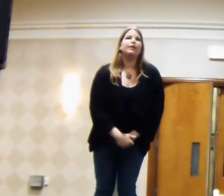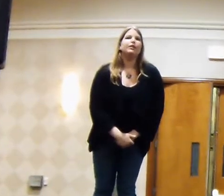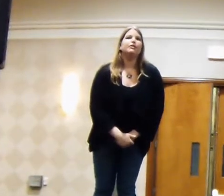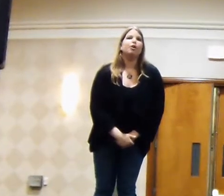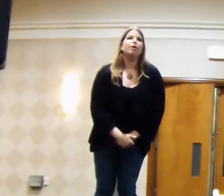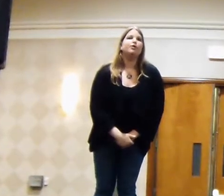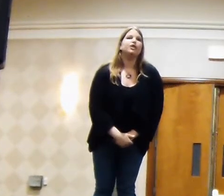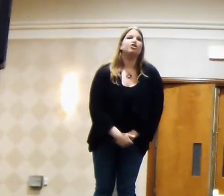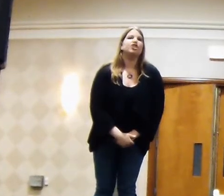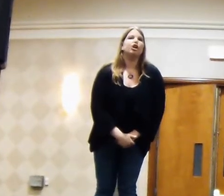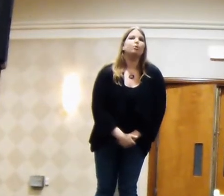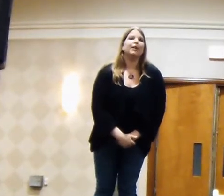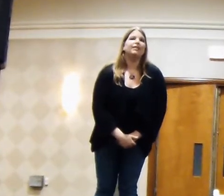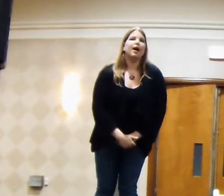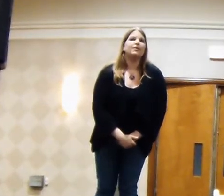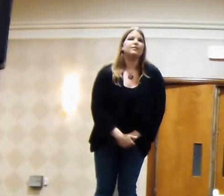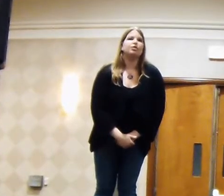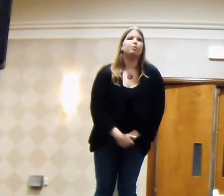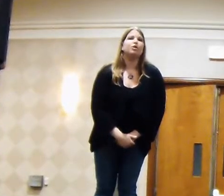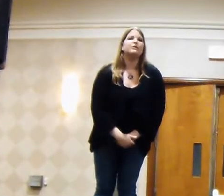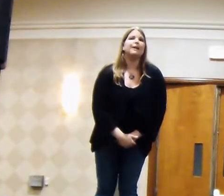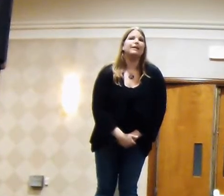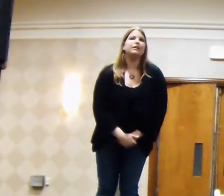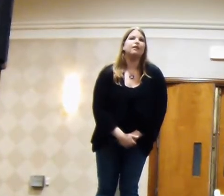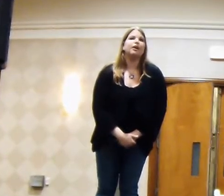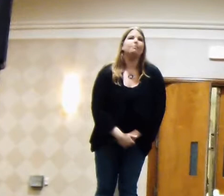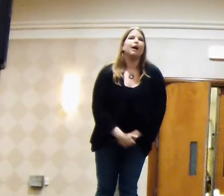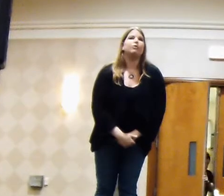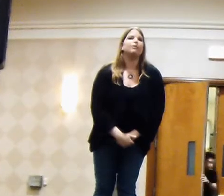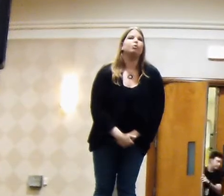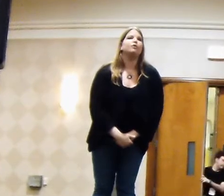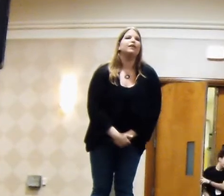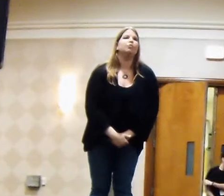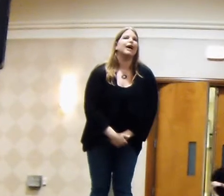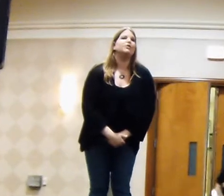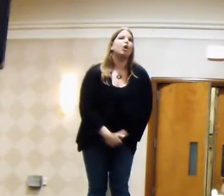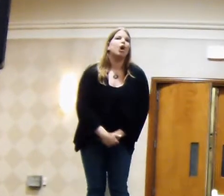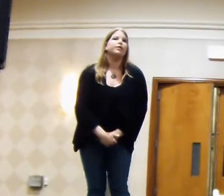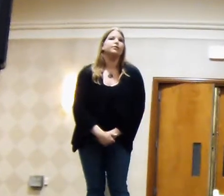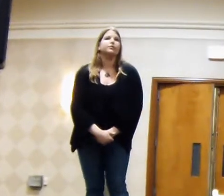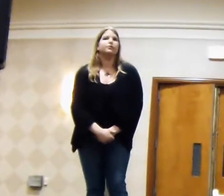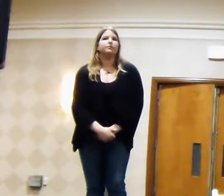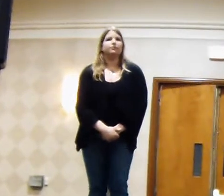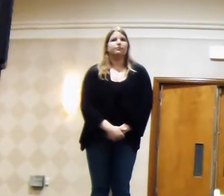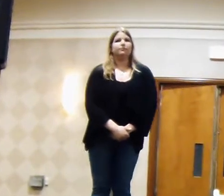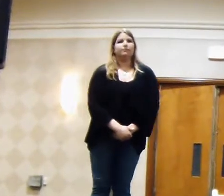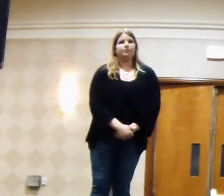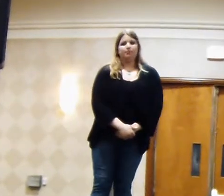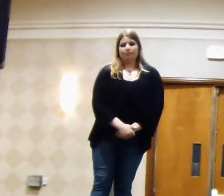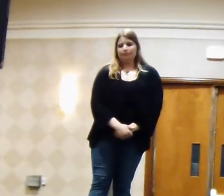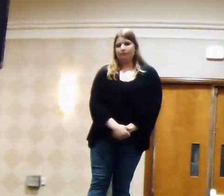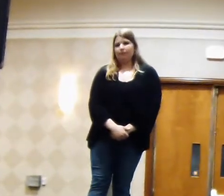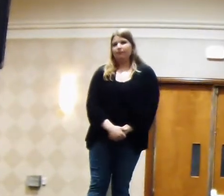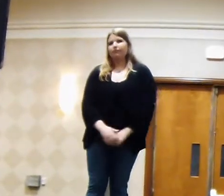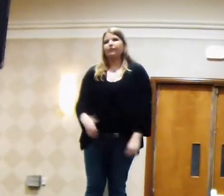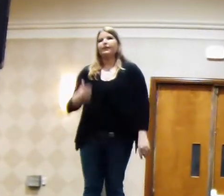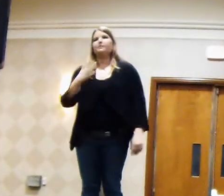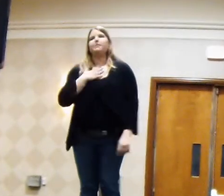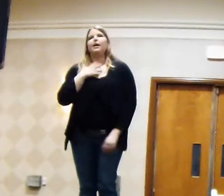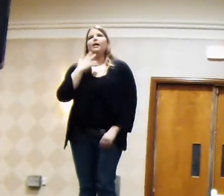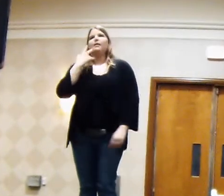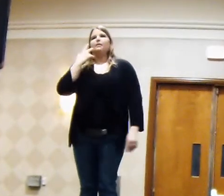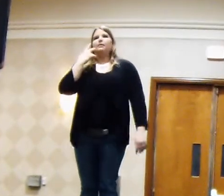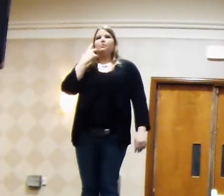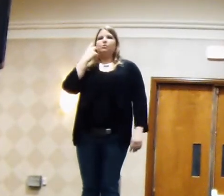I want to know if you can share with us your perspective about the movie Red Dawn. My